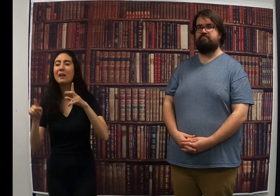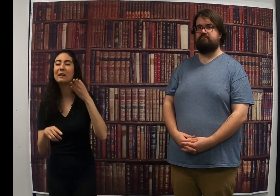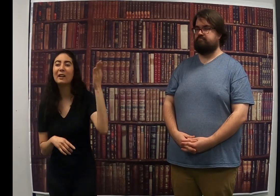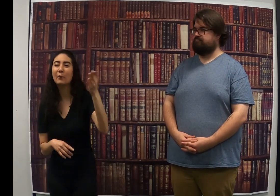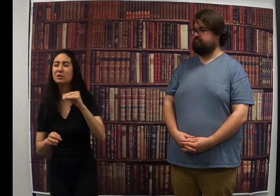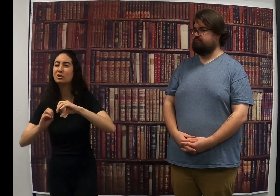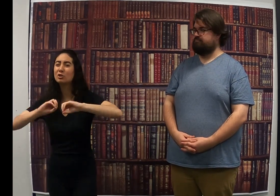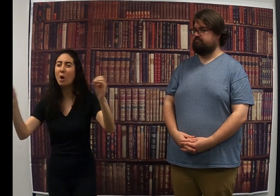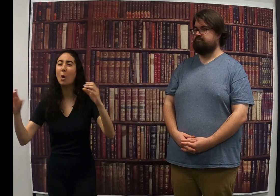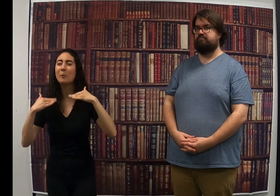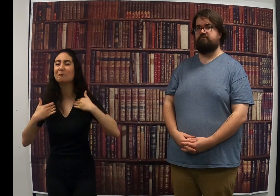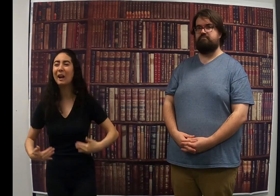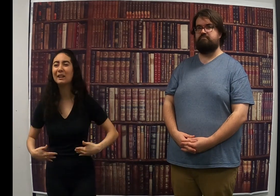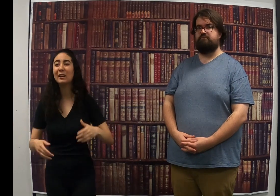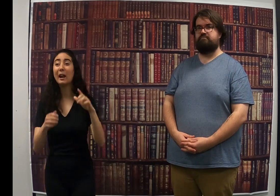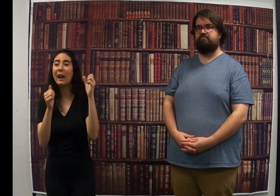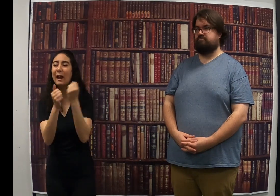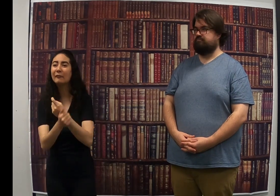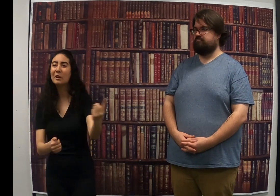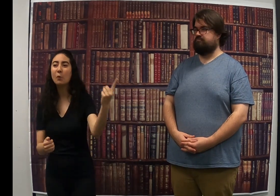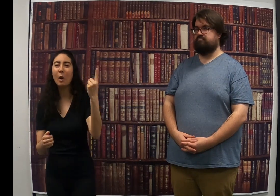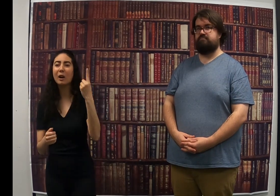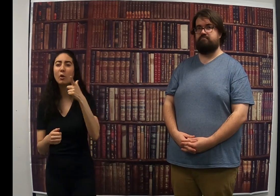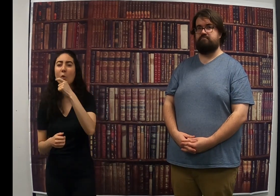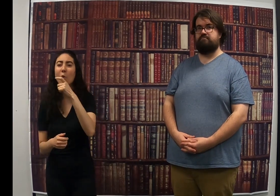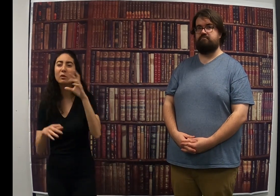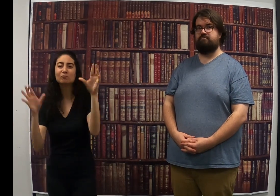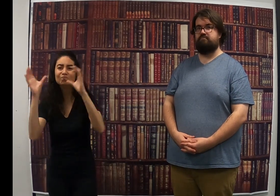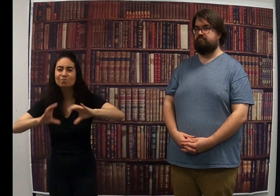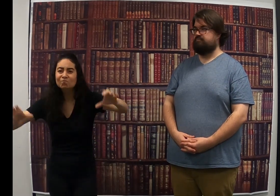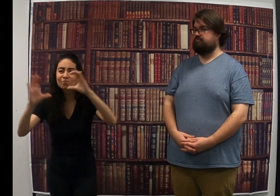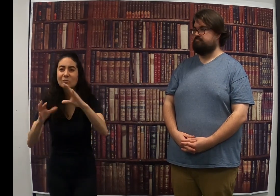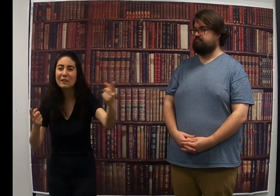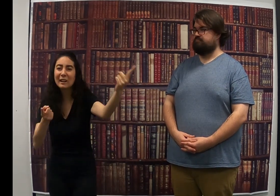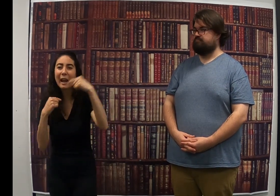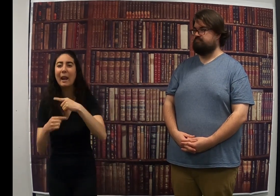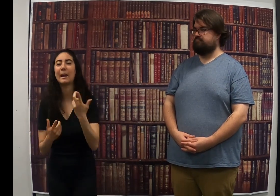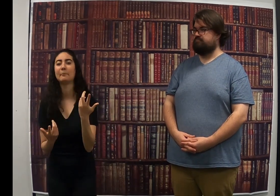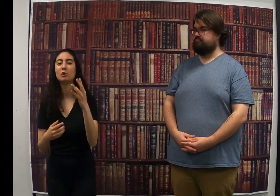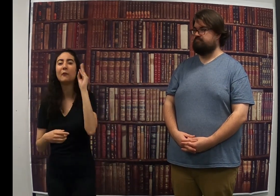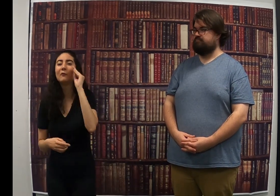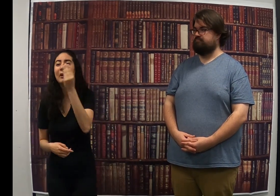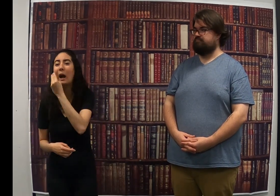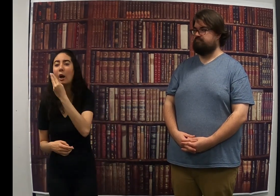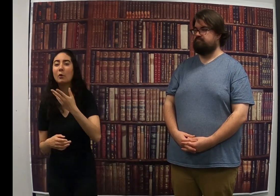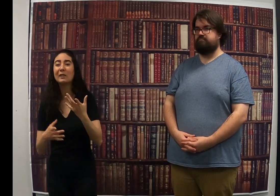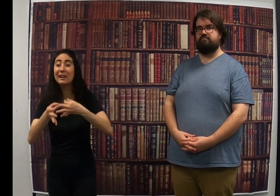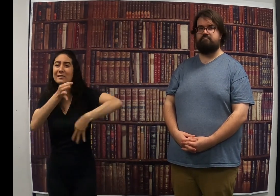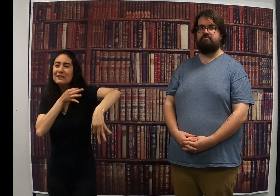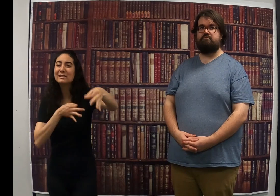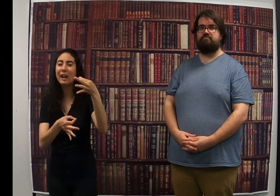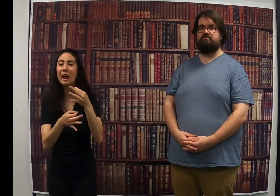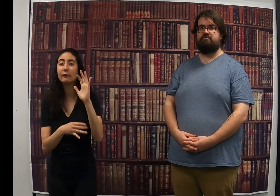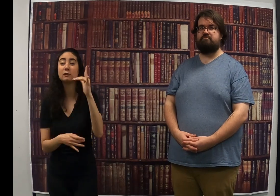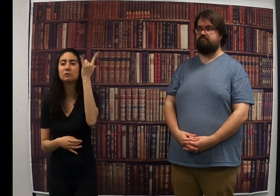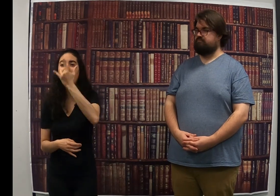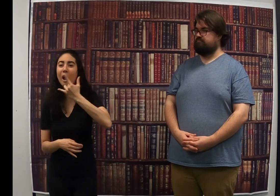But there was no body. Everyone who searched came upon a flower instead of